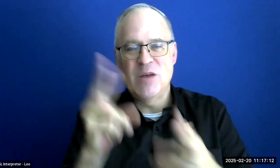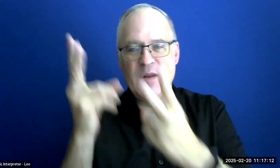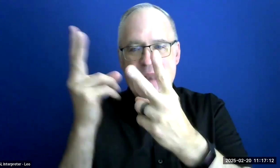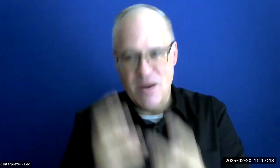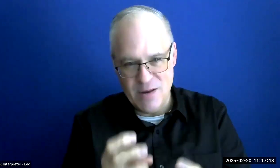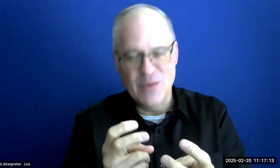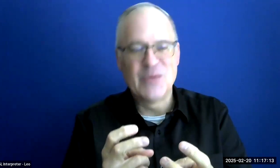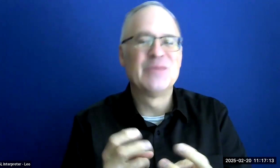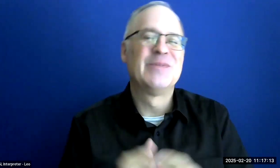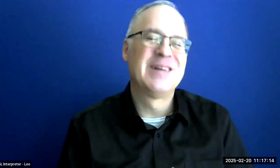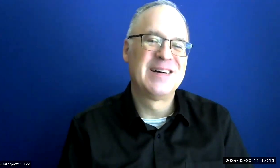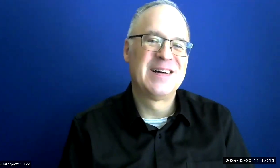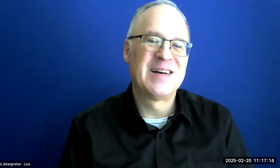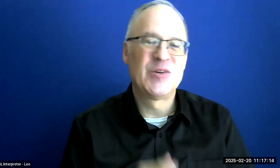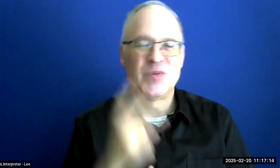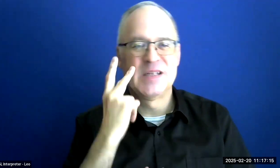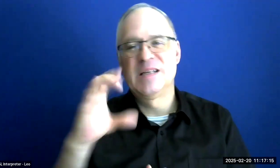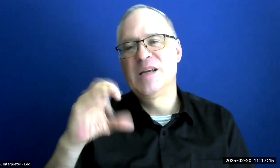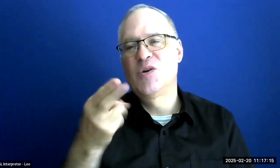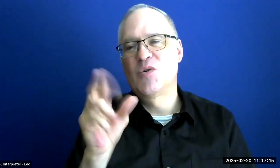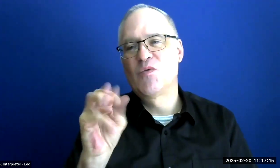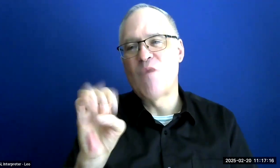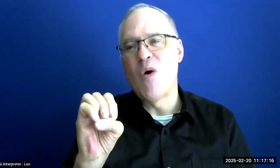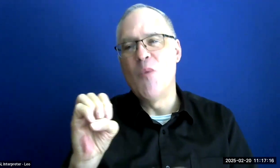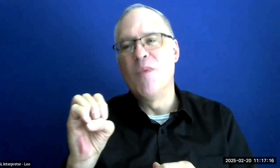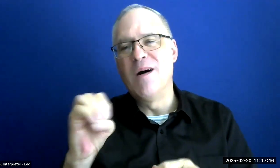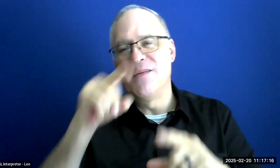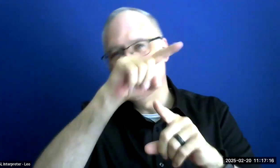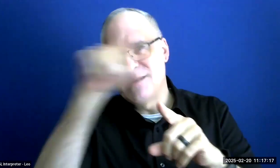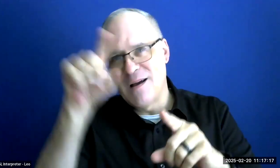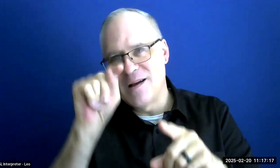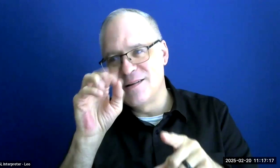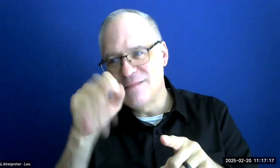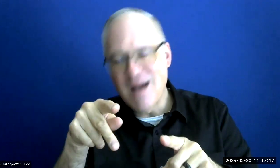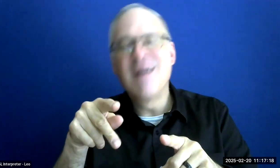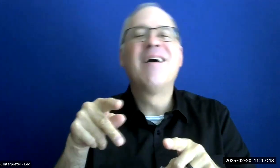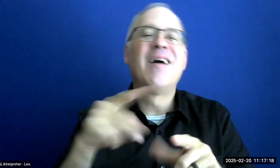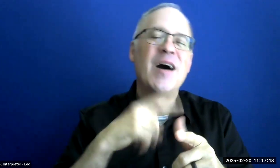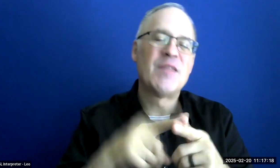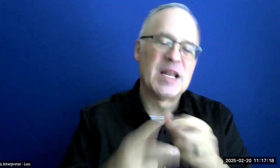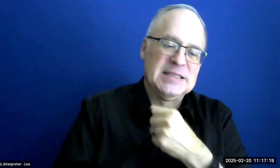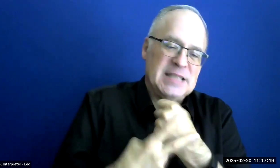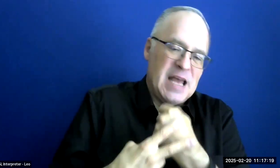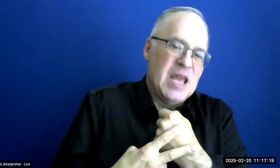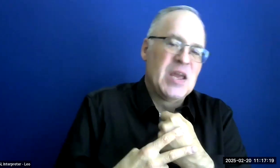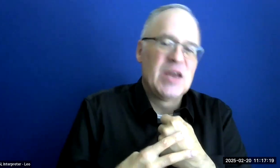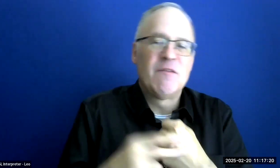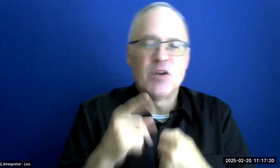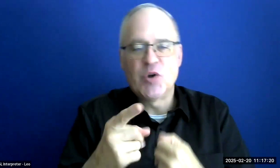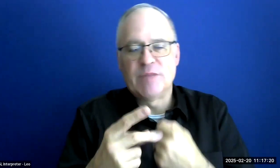Download button, the one in Chrome is at the top of the page, and save the document where you will be able to easily retrieve